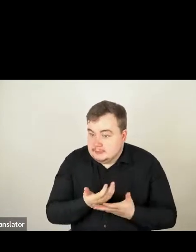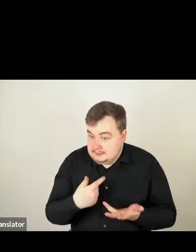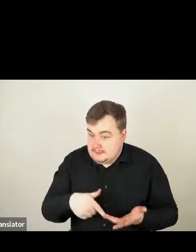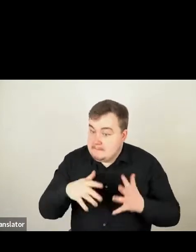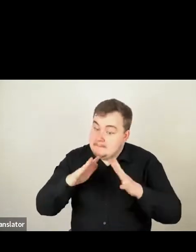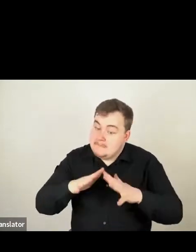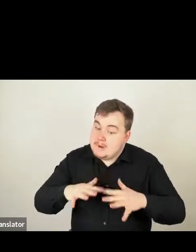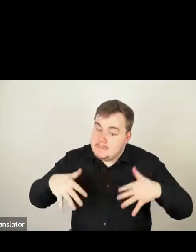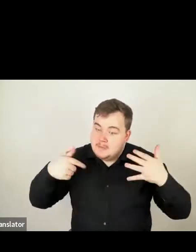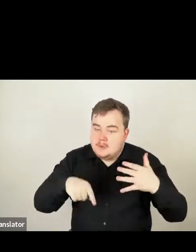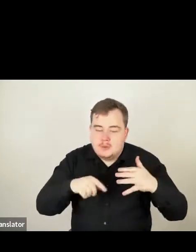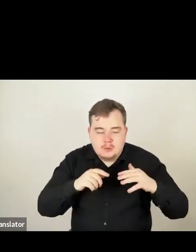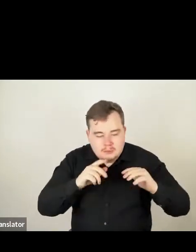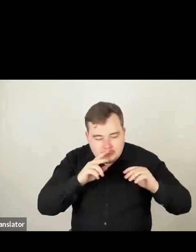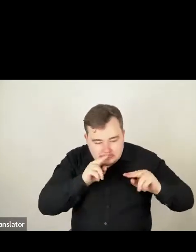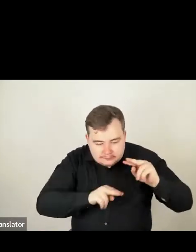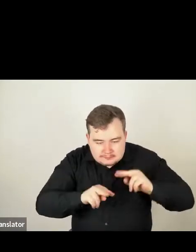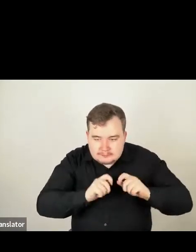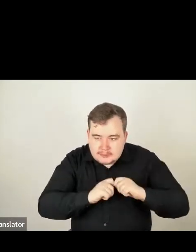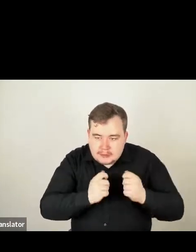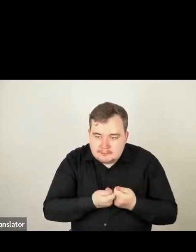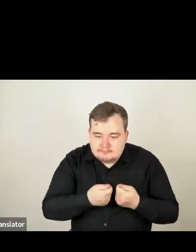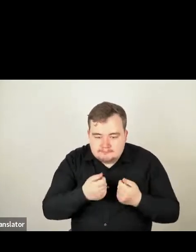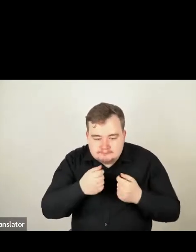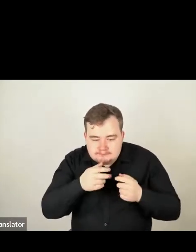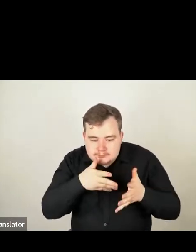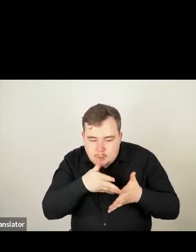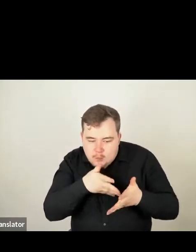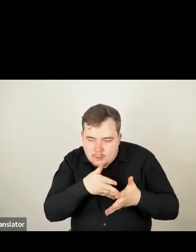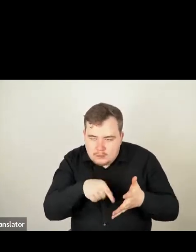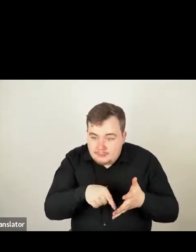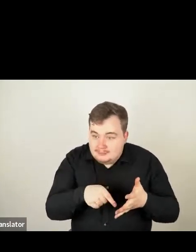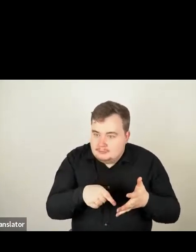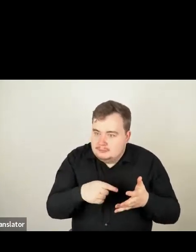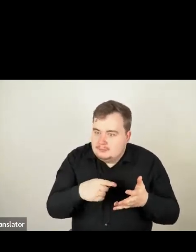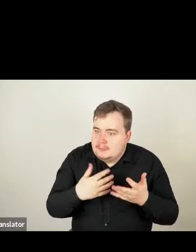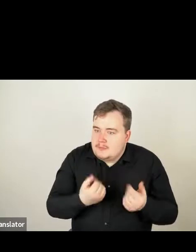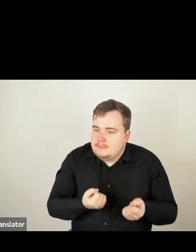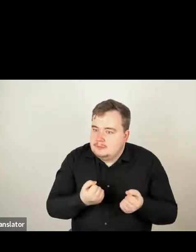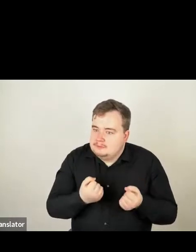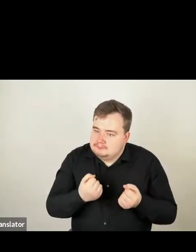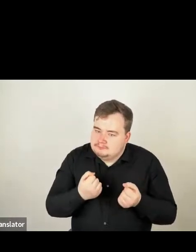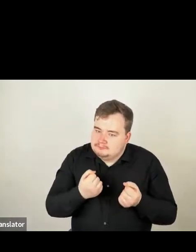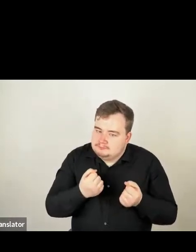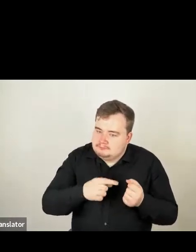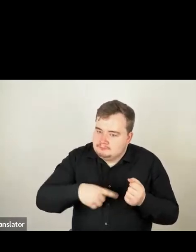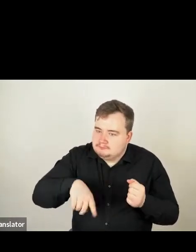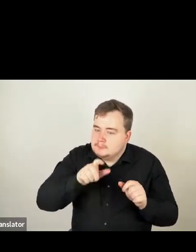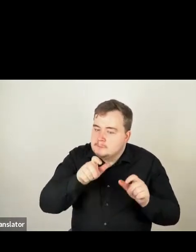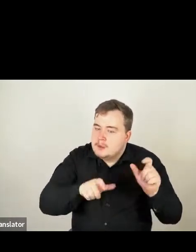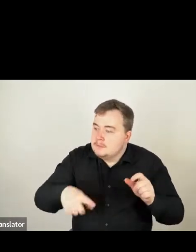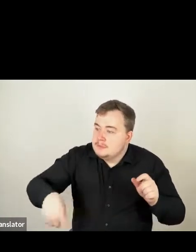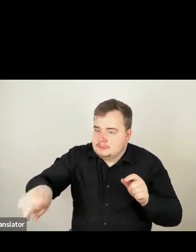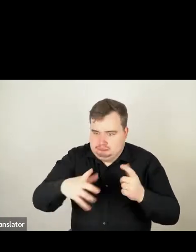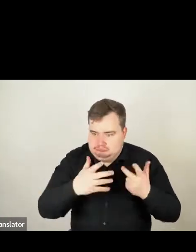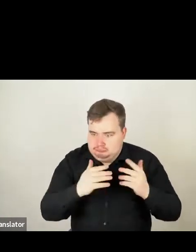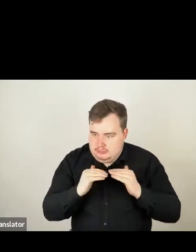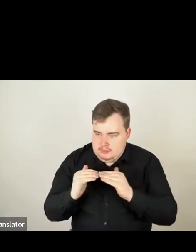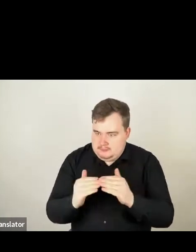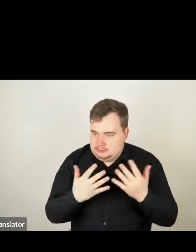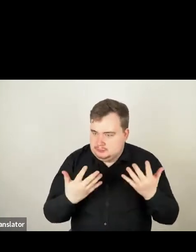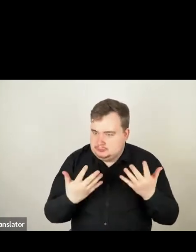takes care on legislative framework, human rights, and public administration, including local